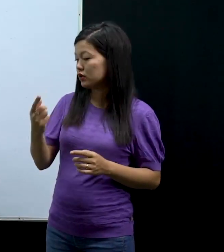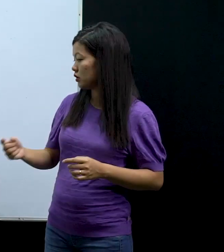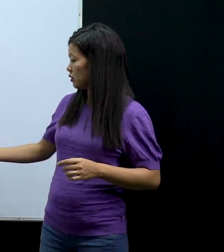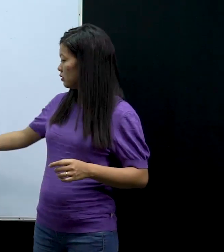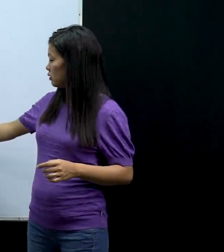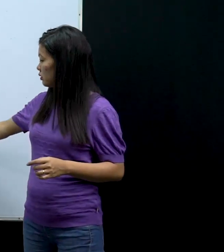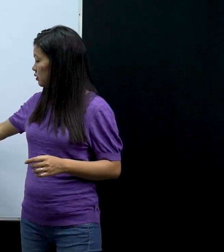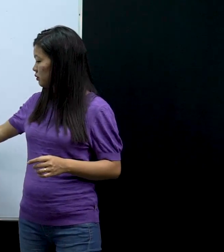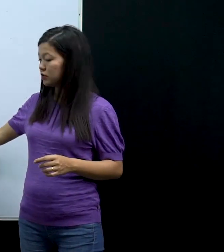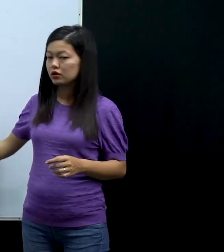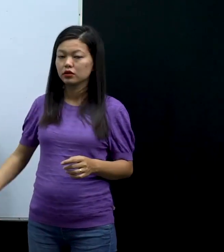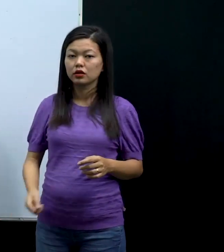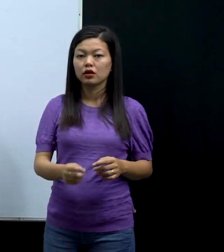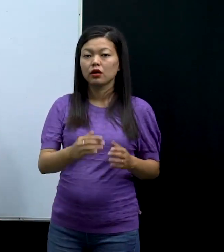person.